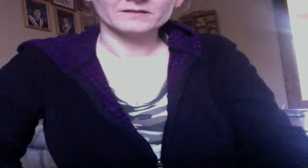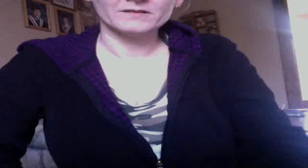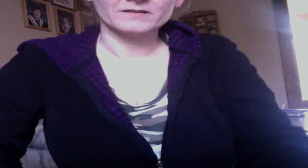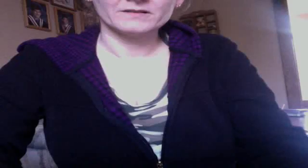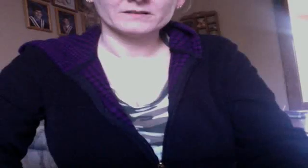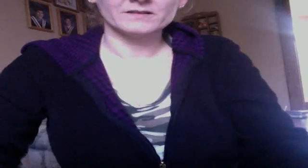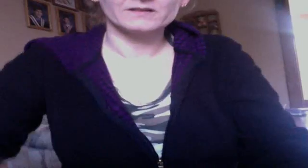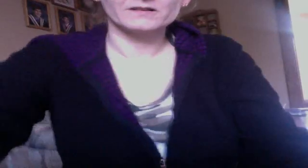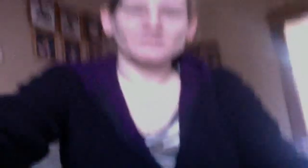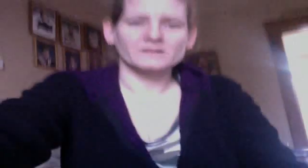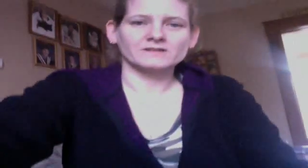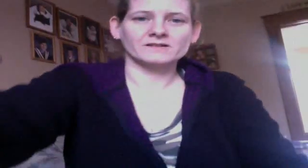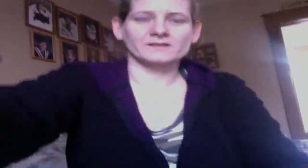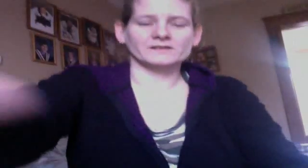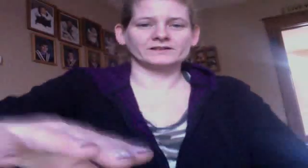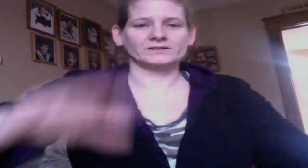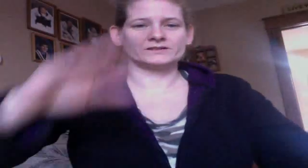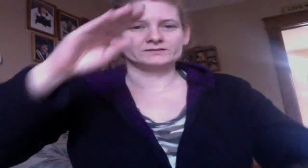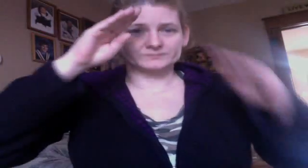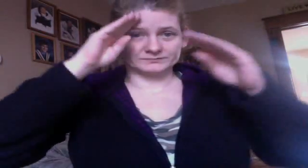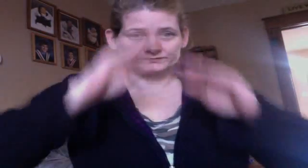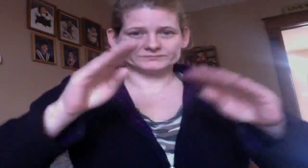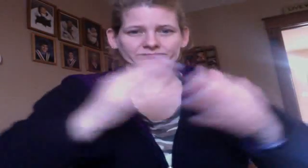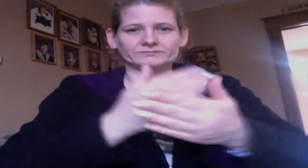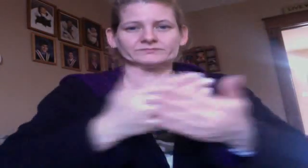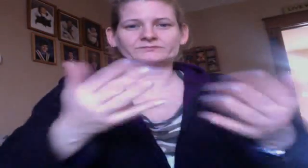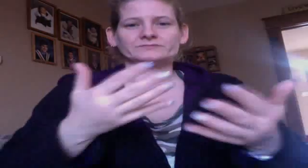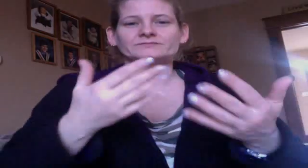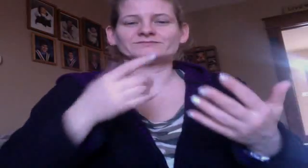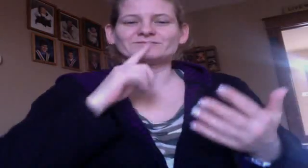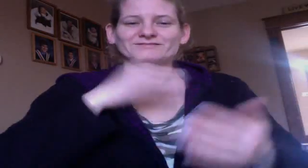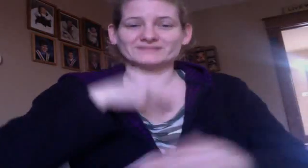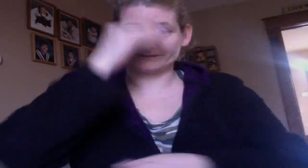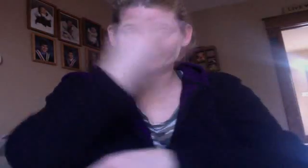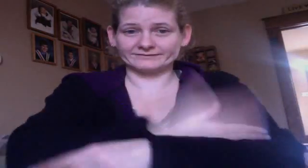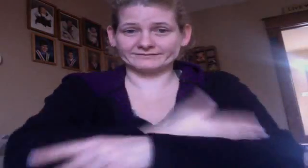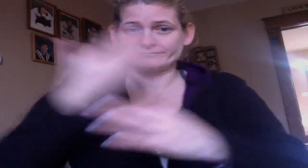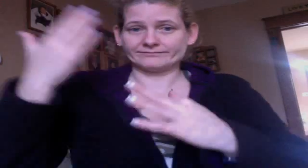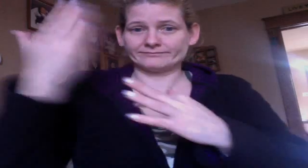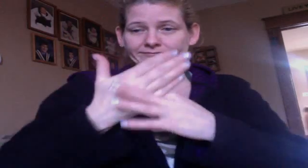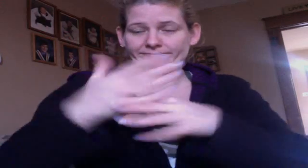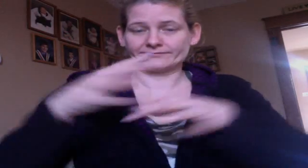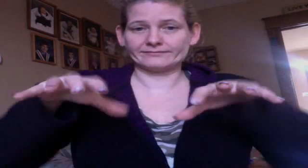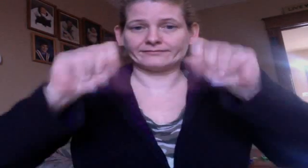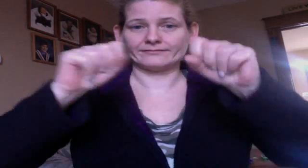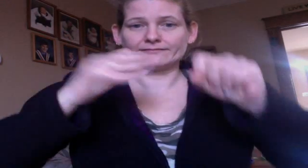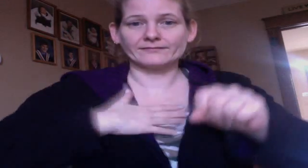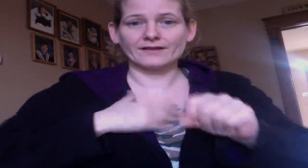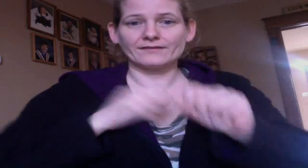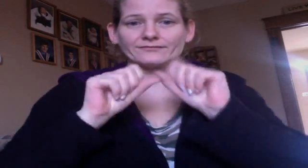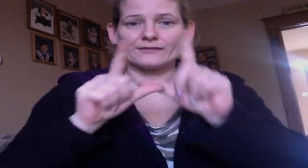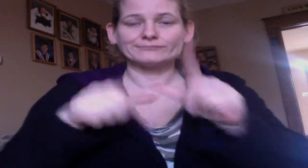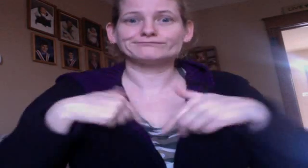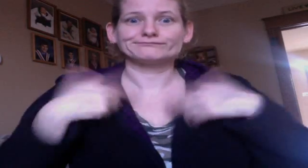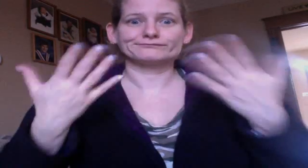Gamers, every week, game-gallery at the views of YTV.com and can take game-gallery. Box or be dropped with the victorious game. Be a hamster hero